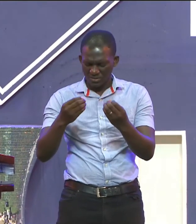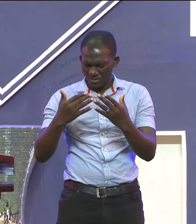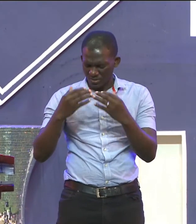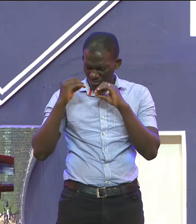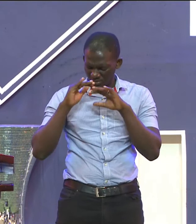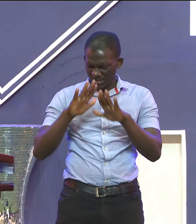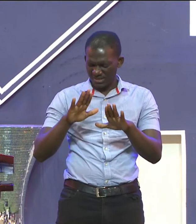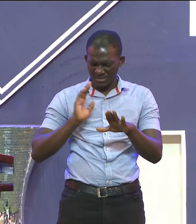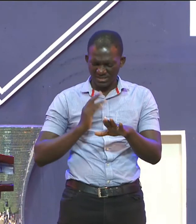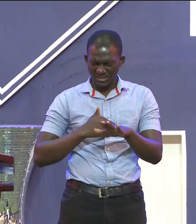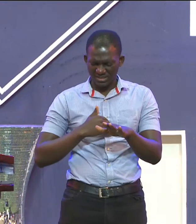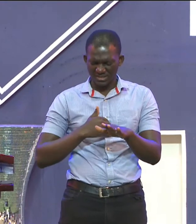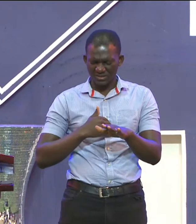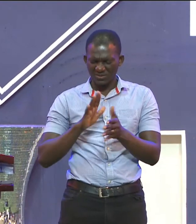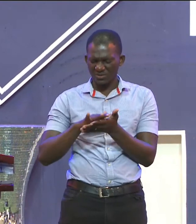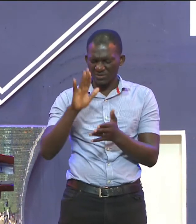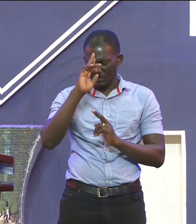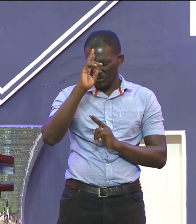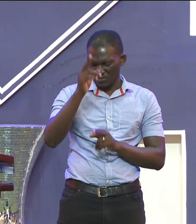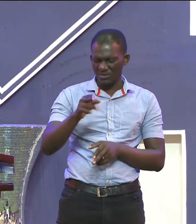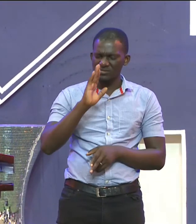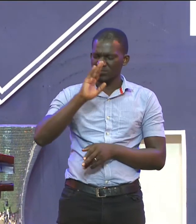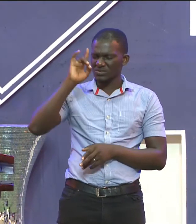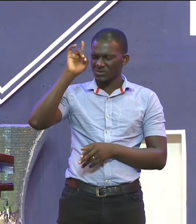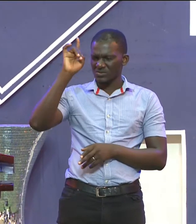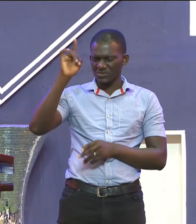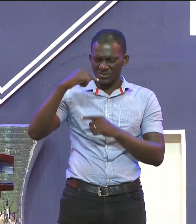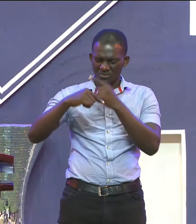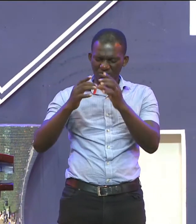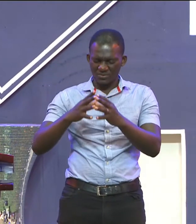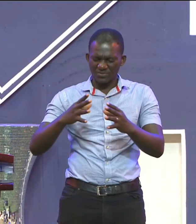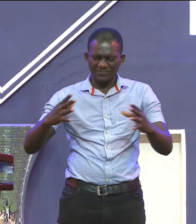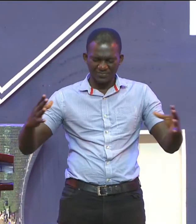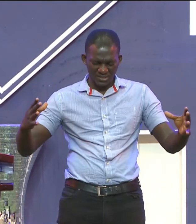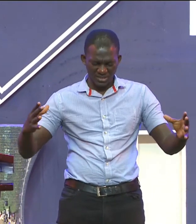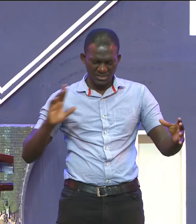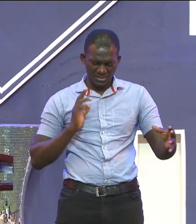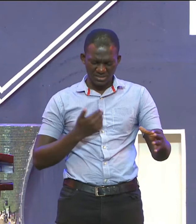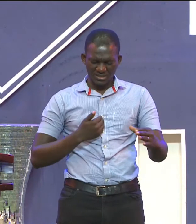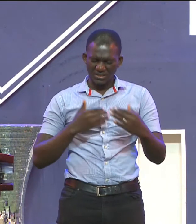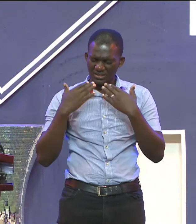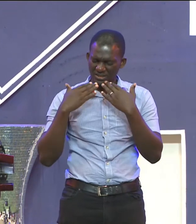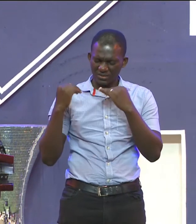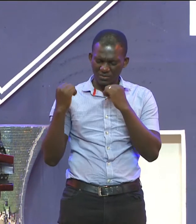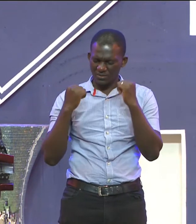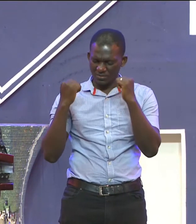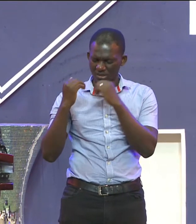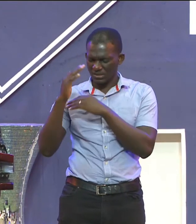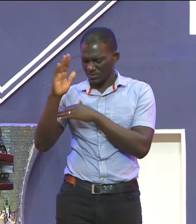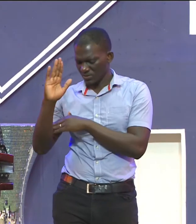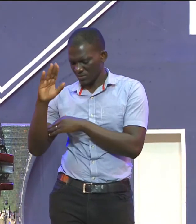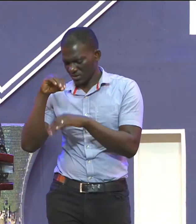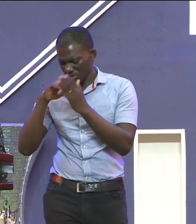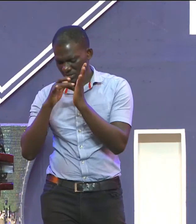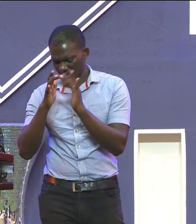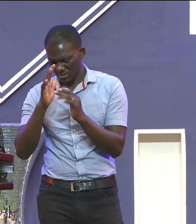tuleeta mu nnyumba yo ekitiibwa n'amatendo bikuddire nga weeyongera ogaziya ensalosalo zaffe weebale nnyo omuyinza buli kintu kyonna mu